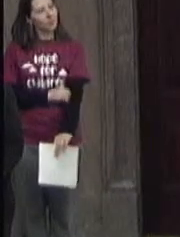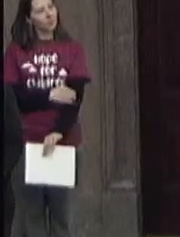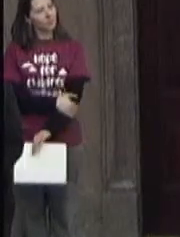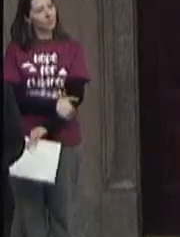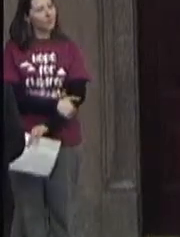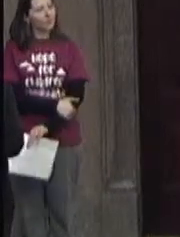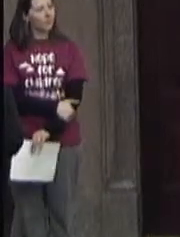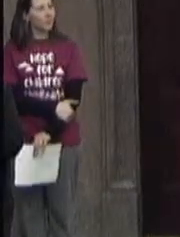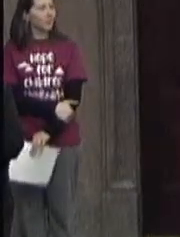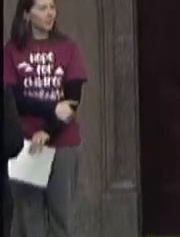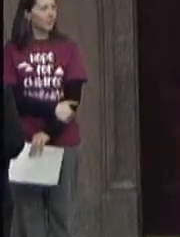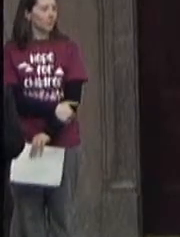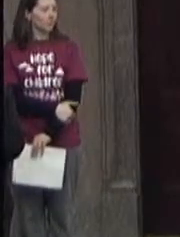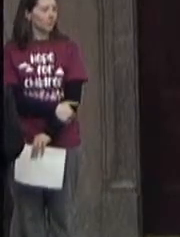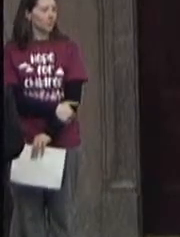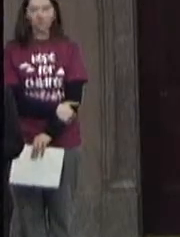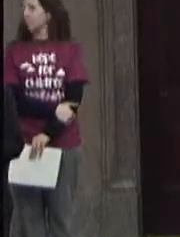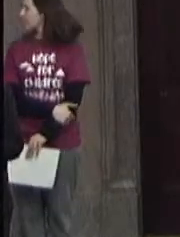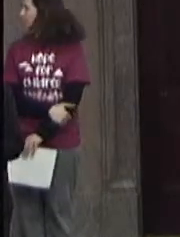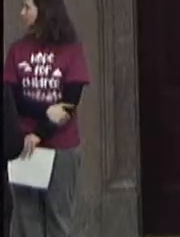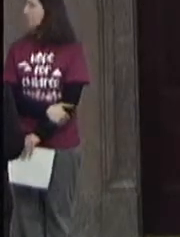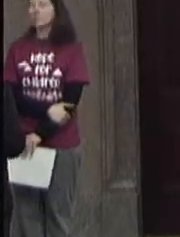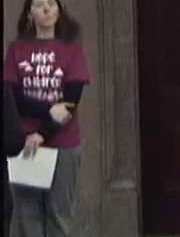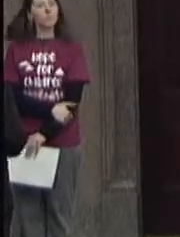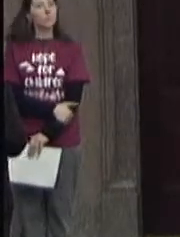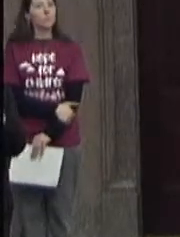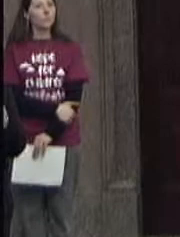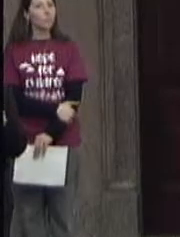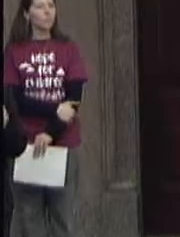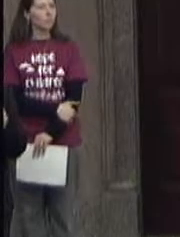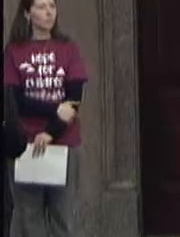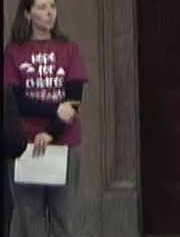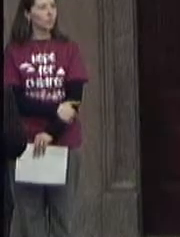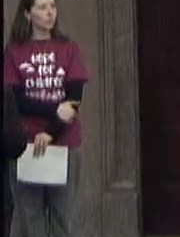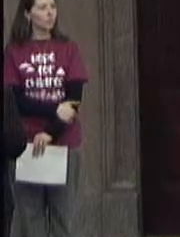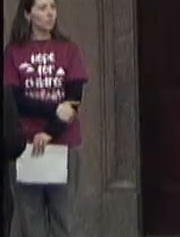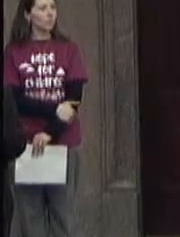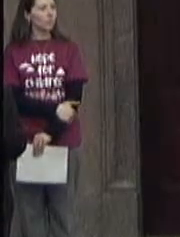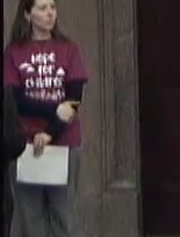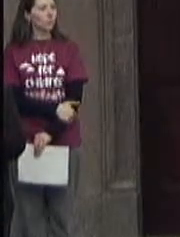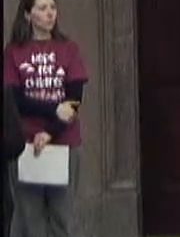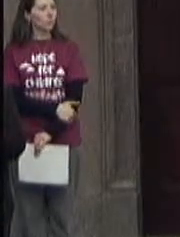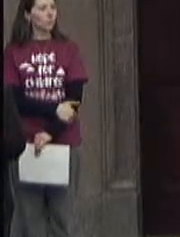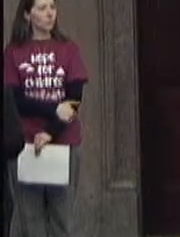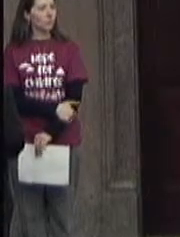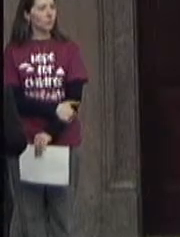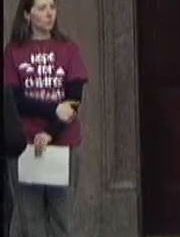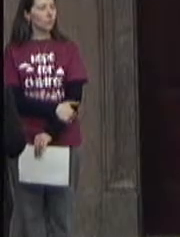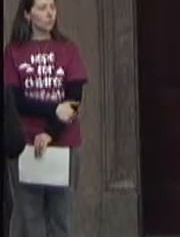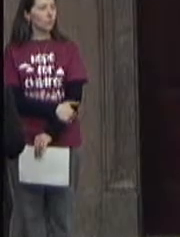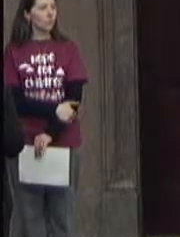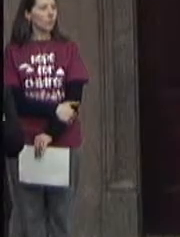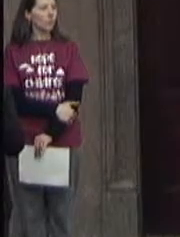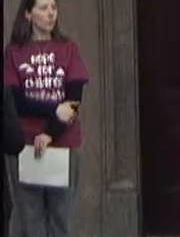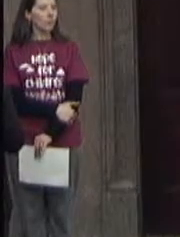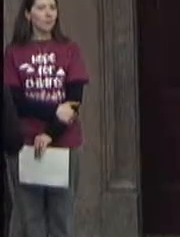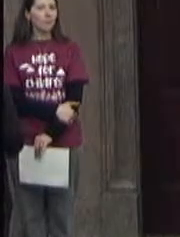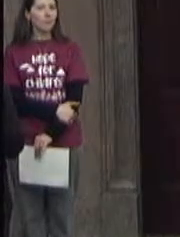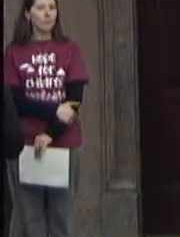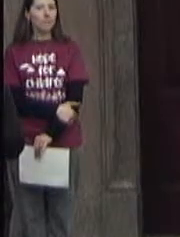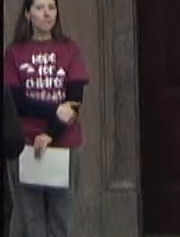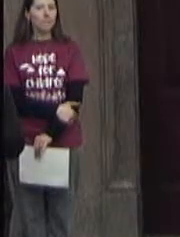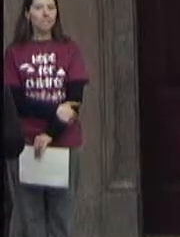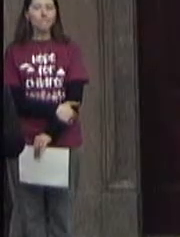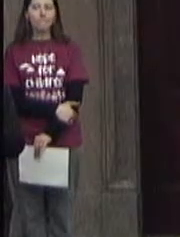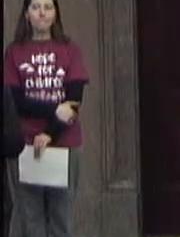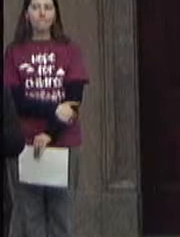Good evening. My name is Liz Hebert. I'm the Program Director for Occupational Therapy Program at Nazareth College. I've been a service provider for Monroe County